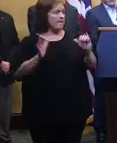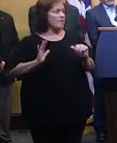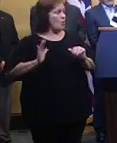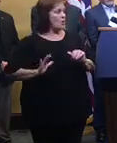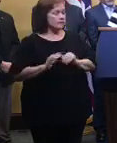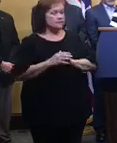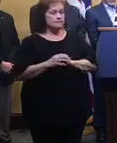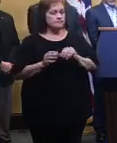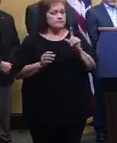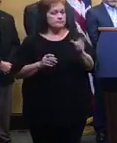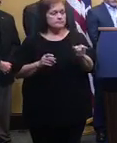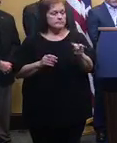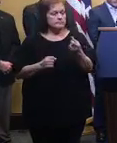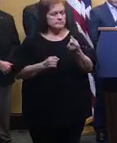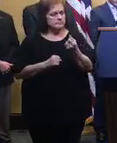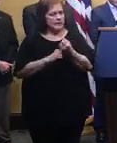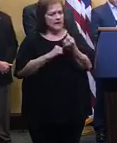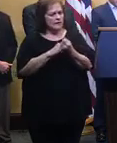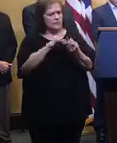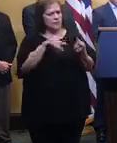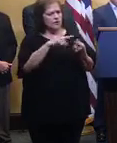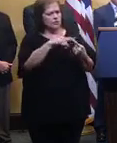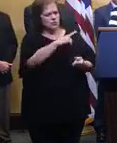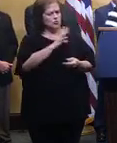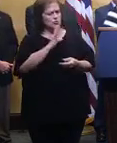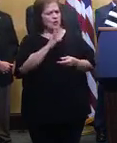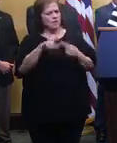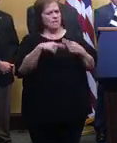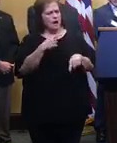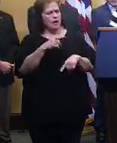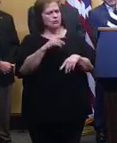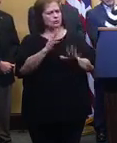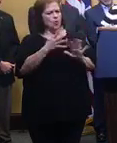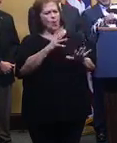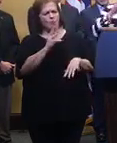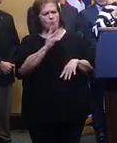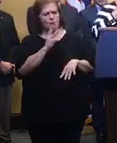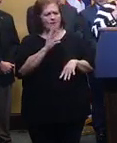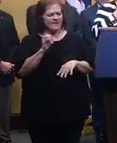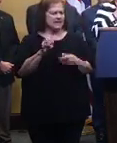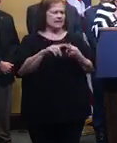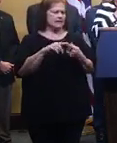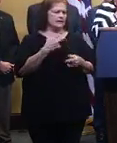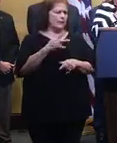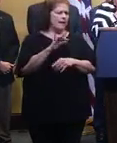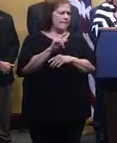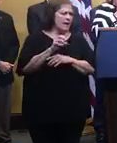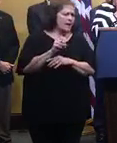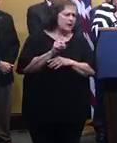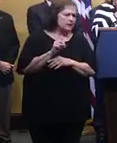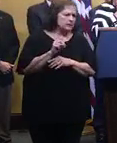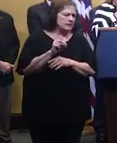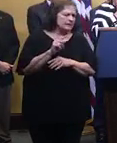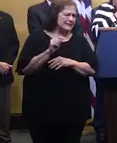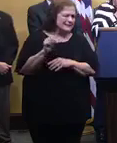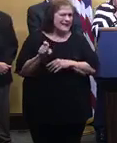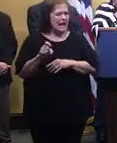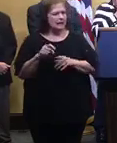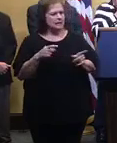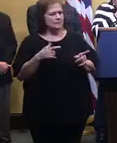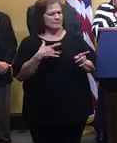Jessica Williams, the applicant. Madam Mayor, when you start speaking about stormwater fees and free mill infrastructure taxes, there's a sense that people are